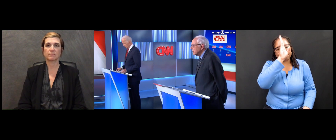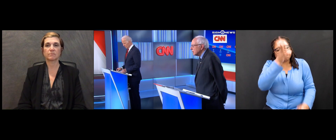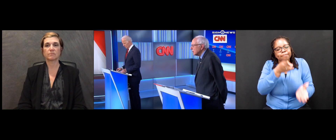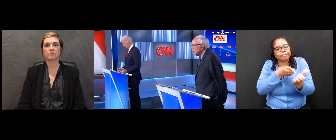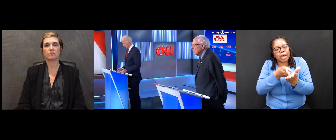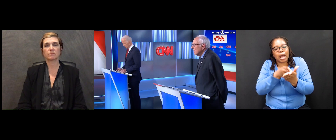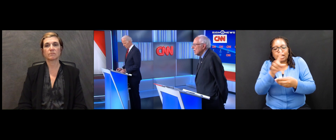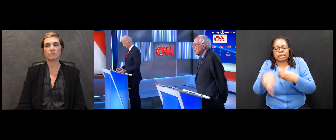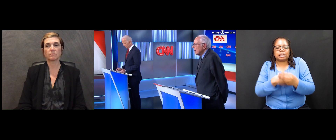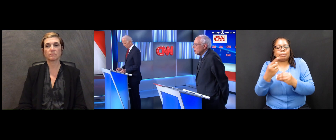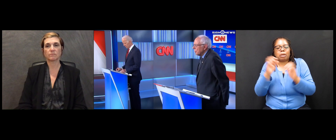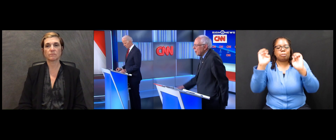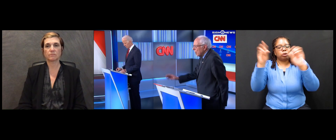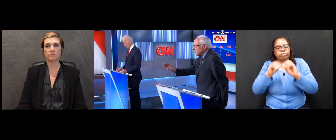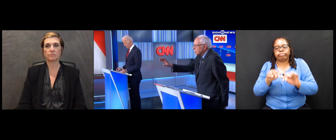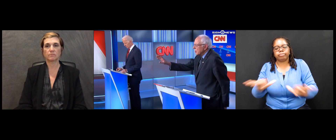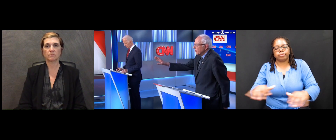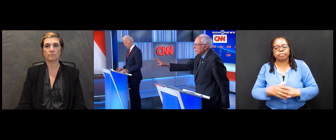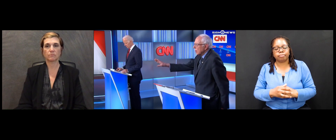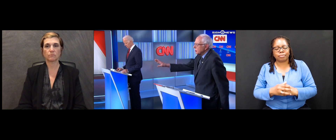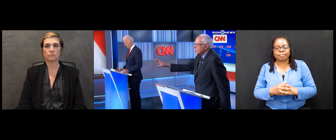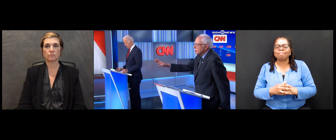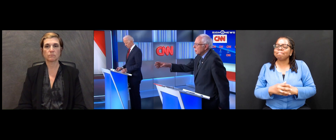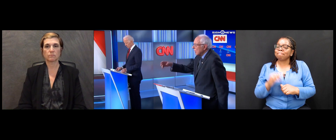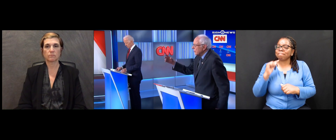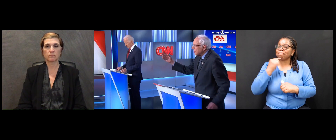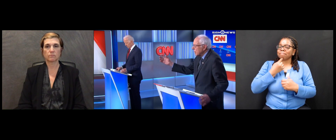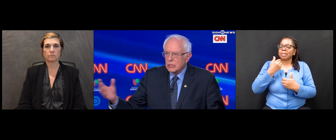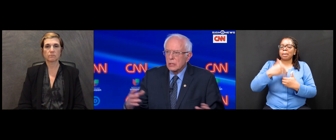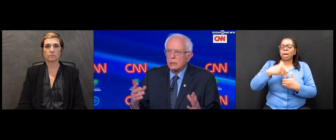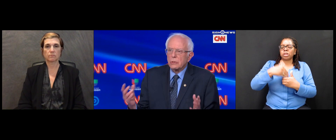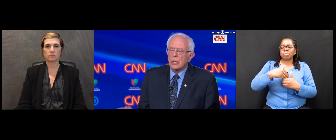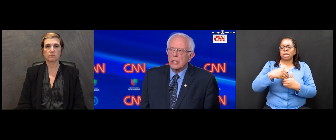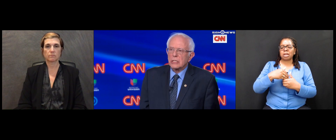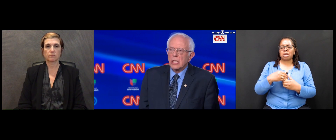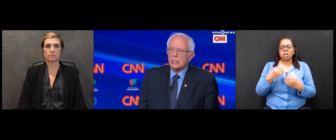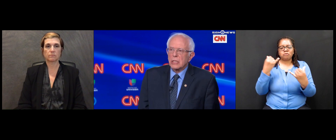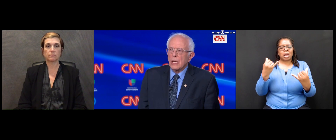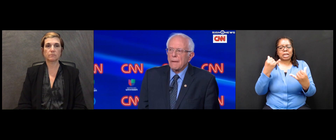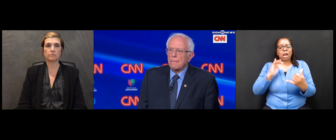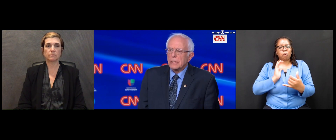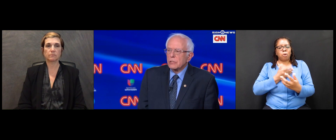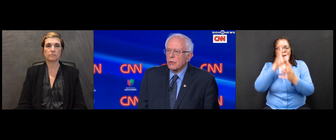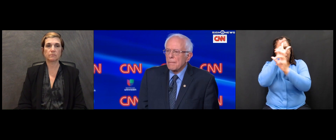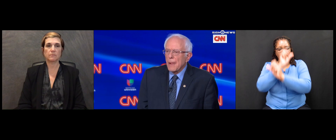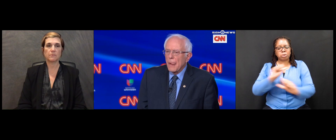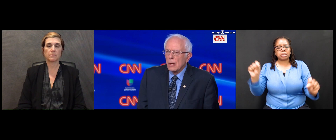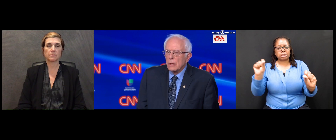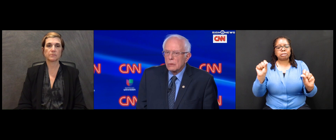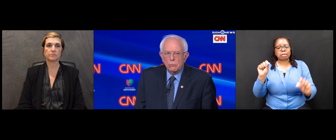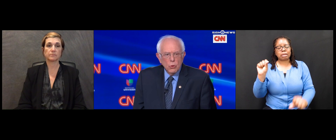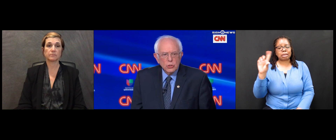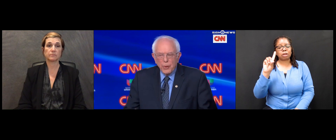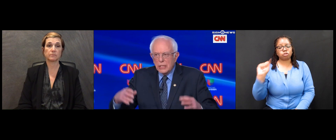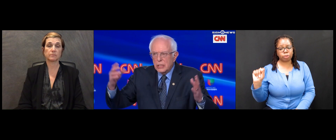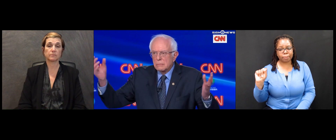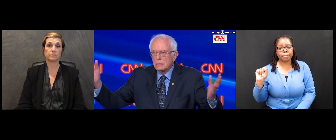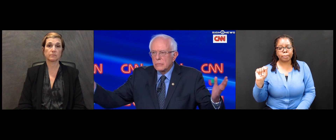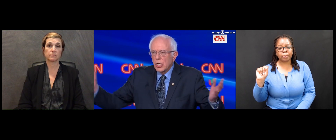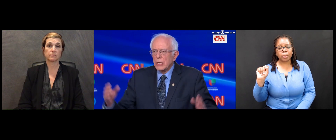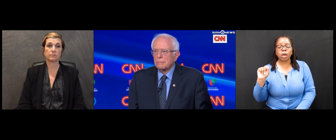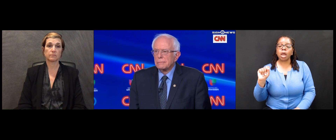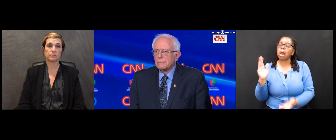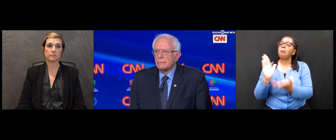the crisis. And what bothers me very much is you have a president of the United States today, Mr. Trump, who is